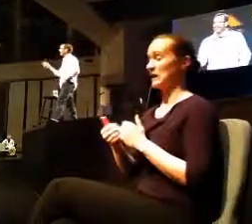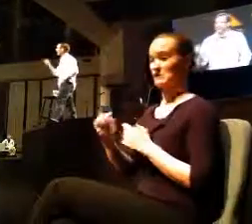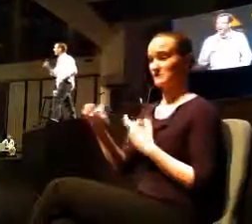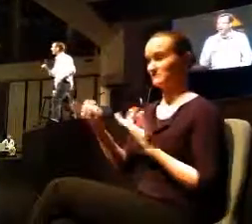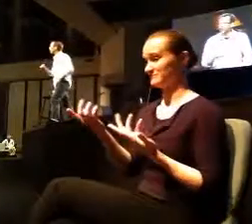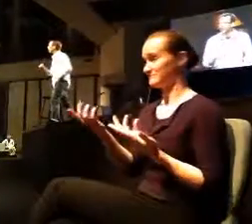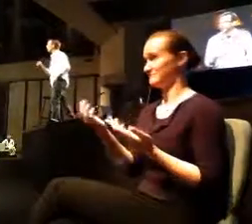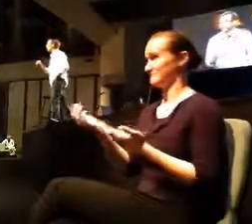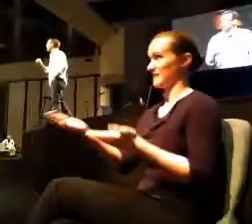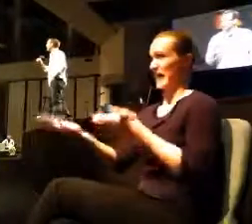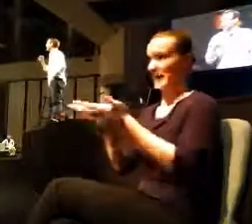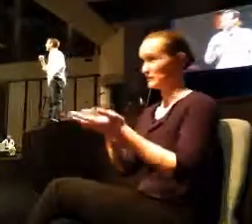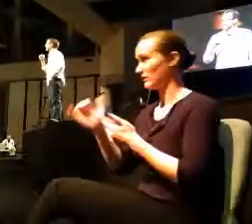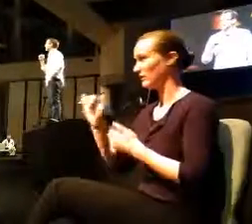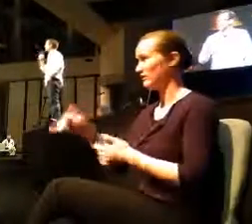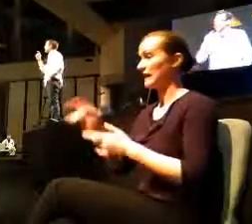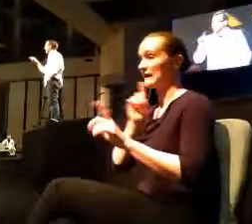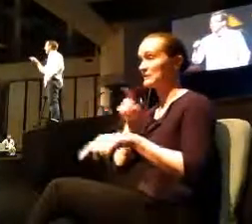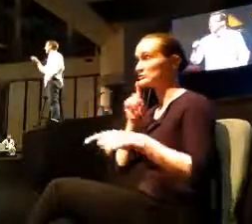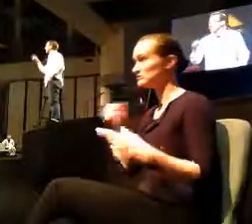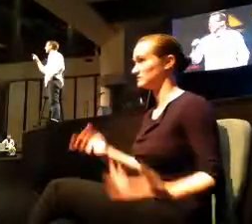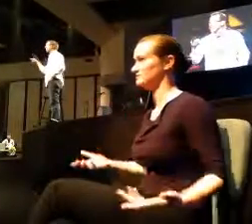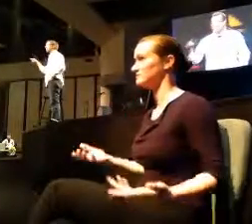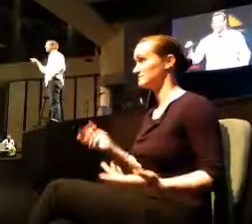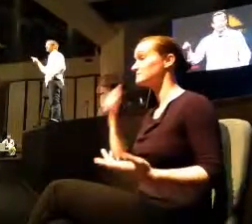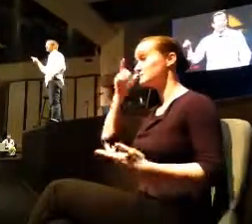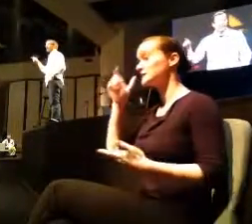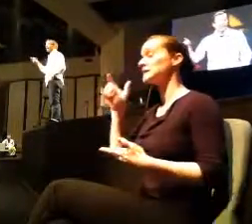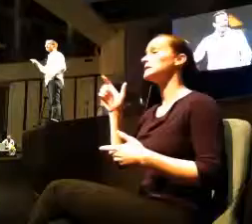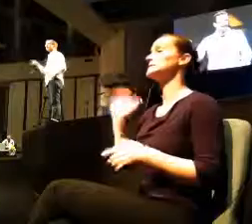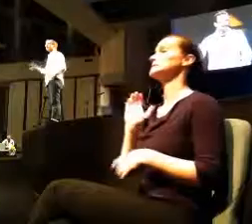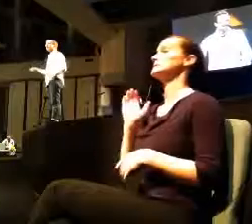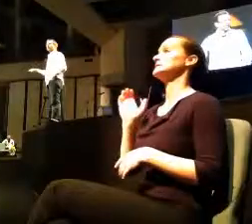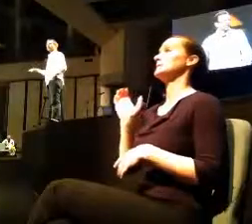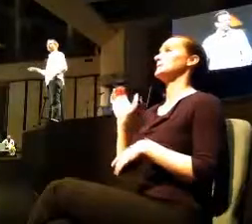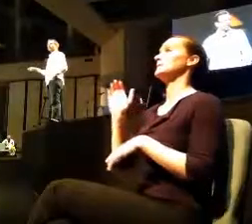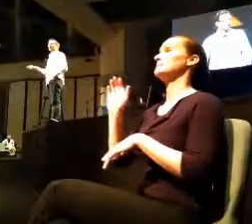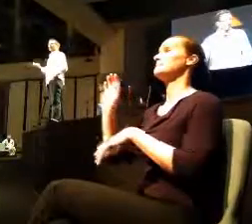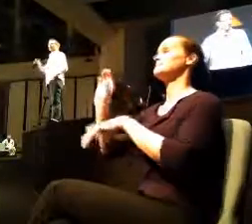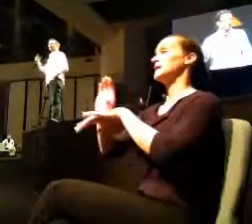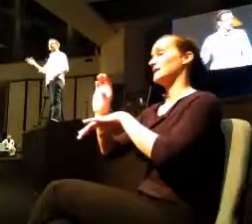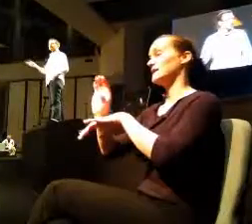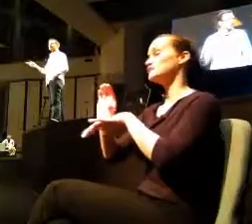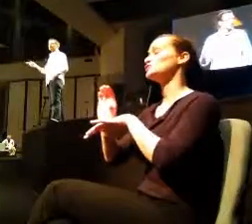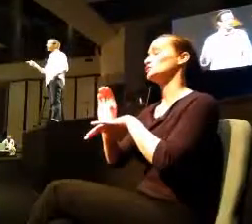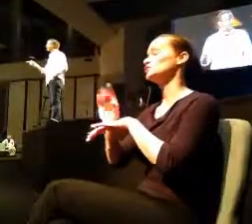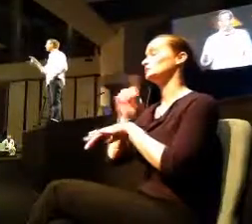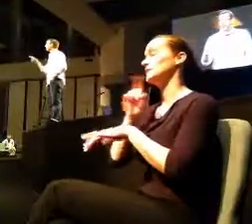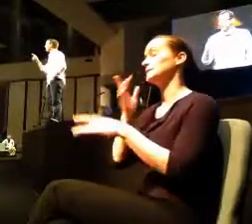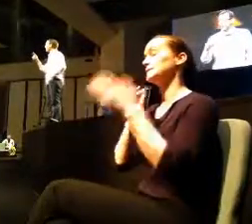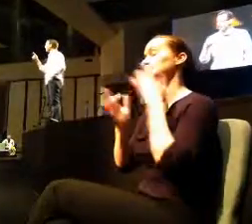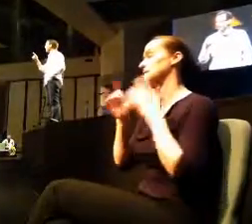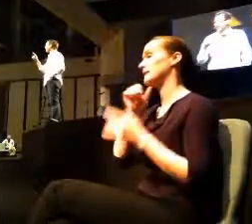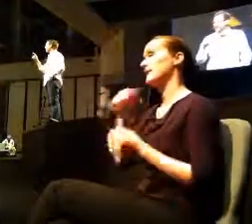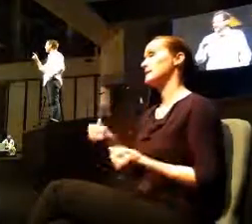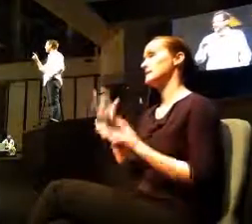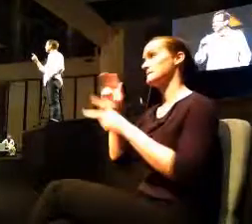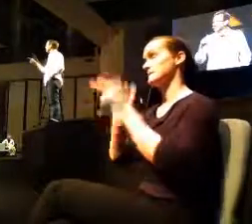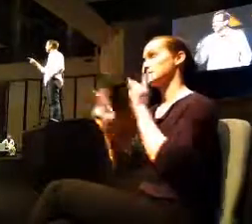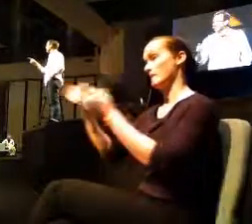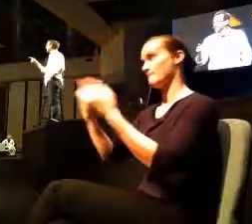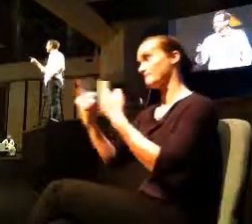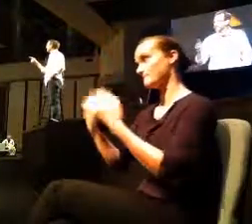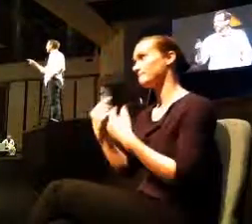attendance in our culture is at a dramatic decrease and continuing. A recent study showed that there is